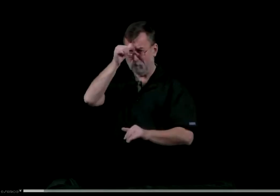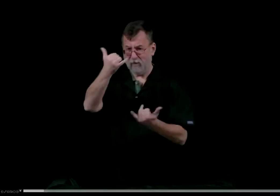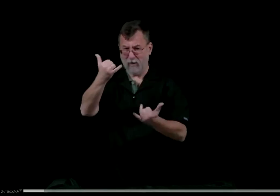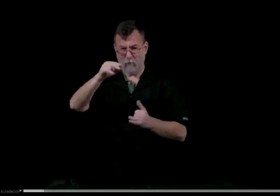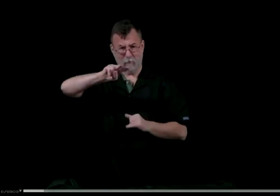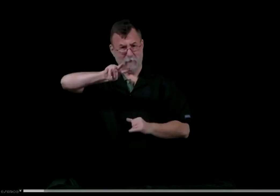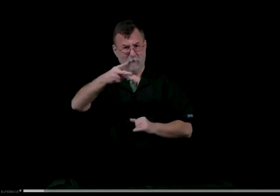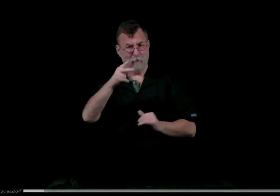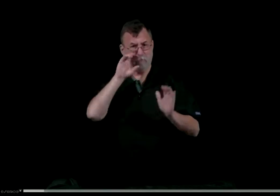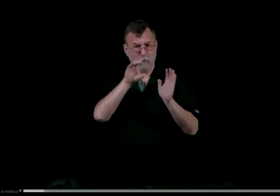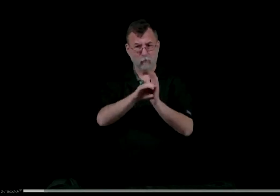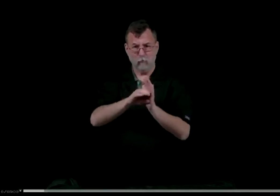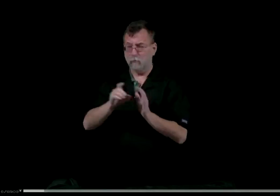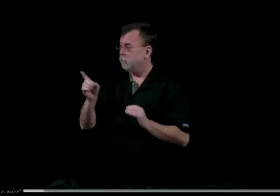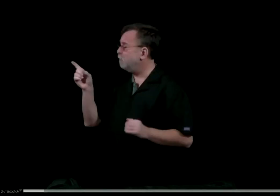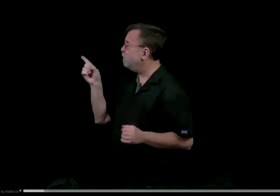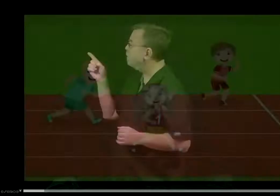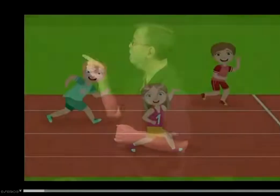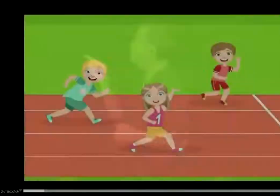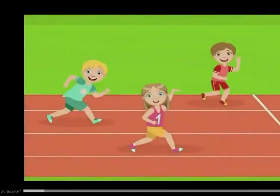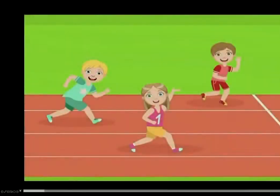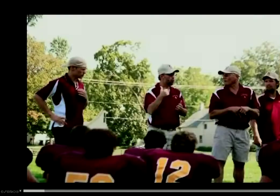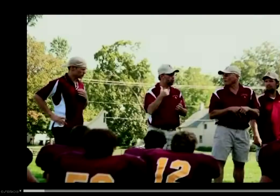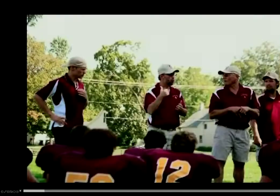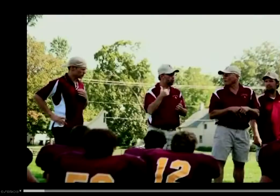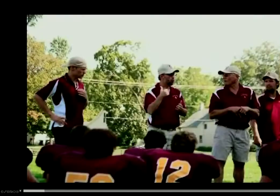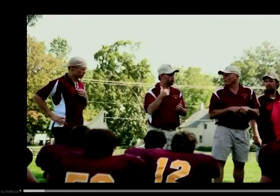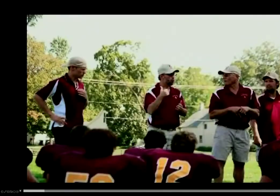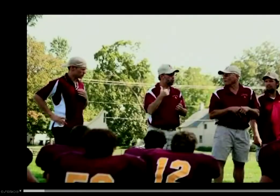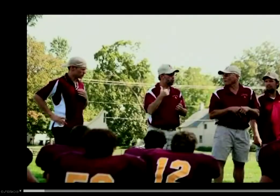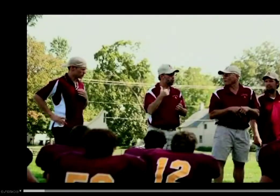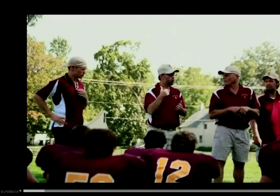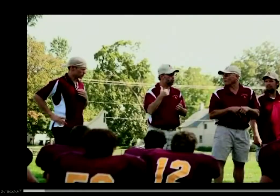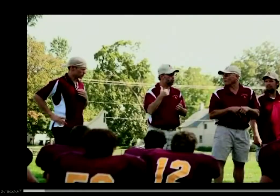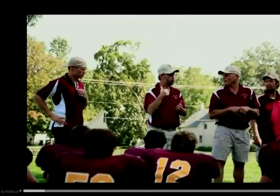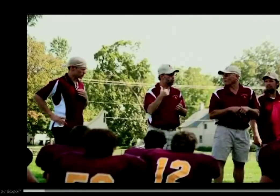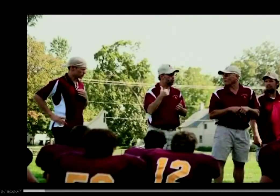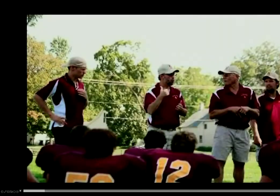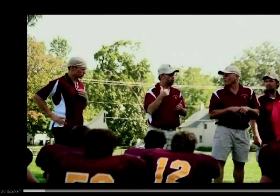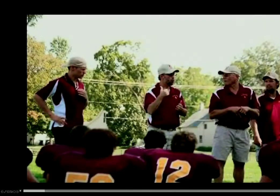Okay, so remember running for a race for a goal, and now the second picture.